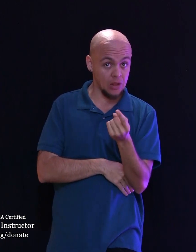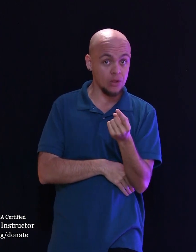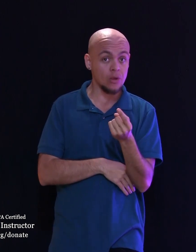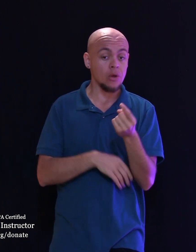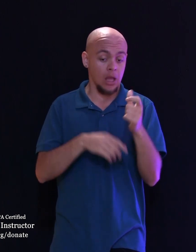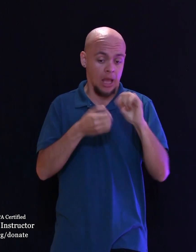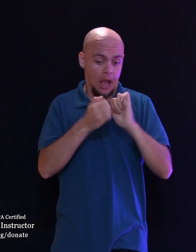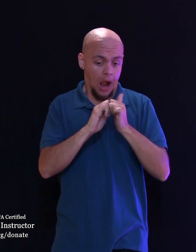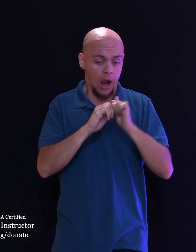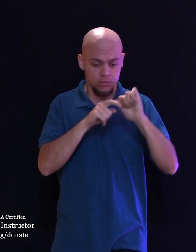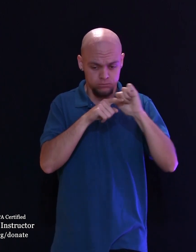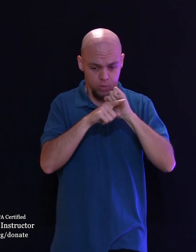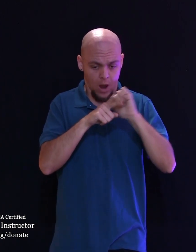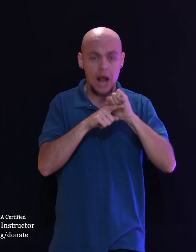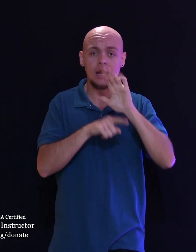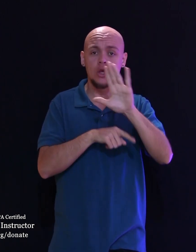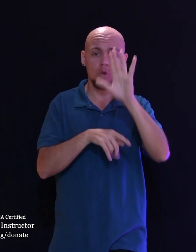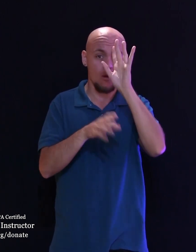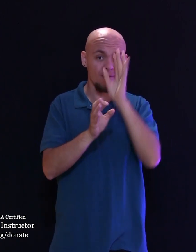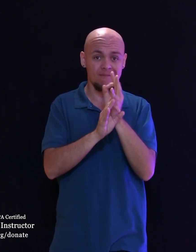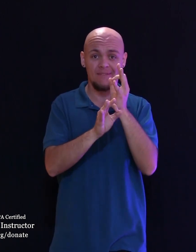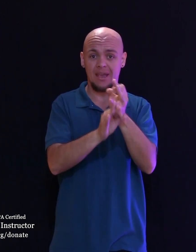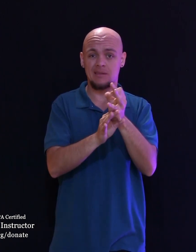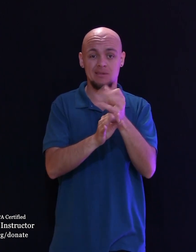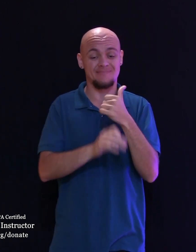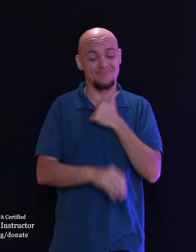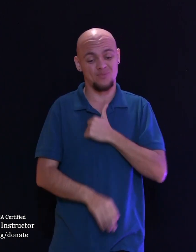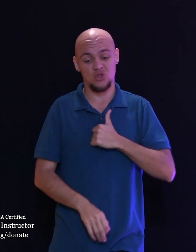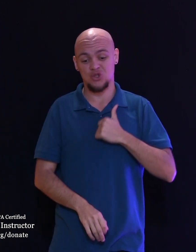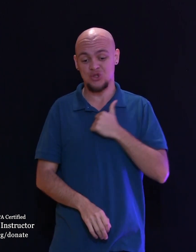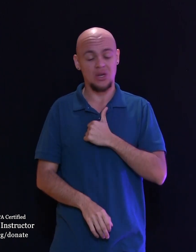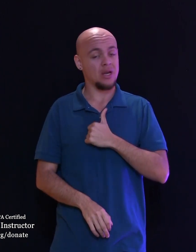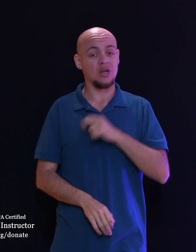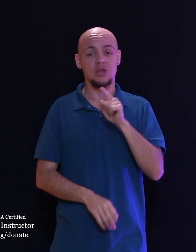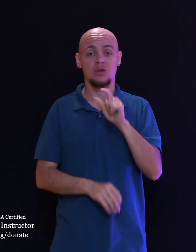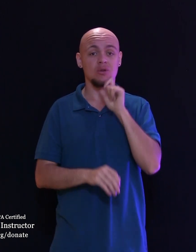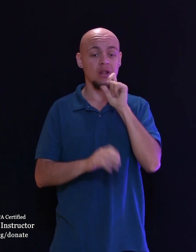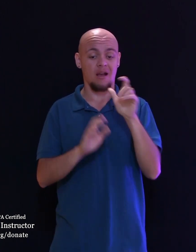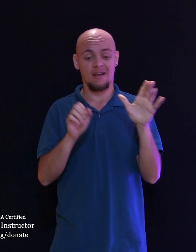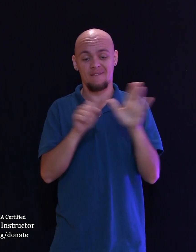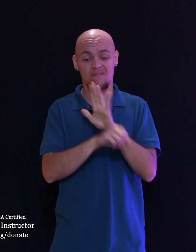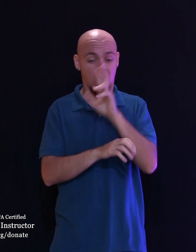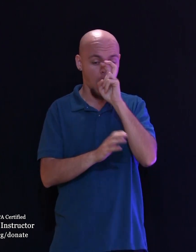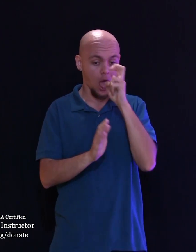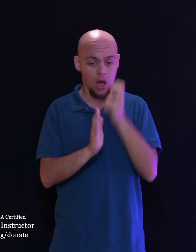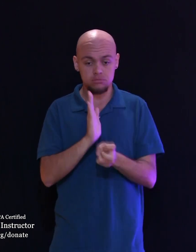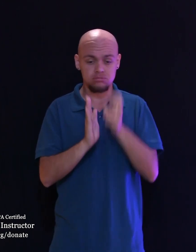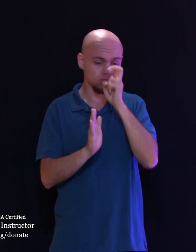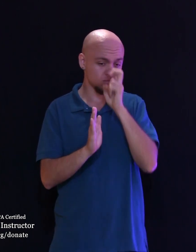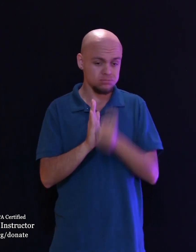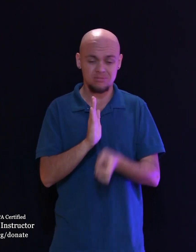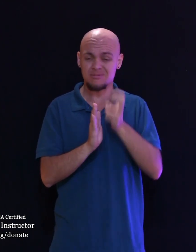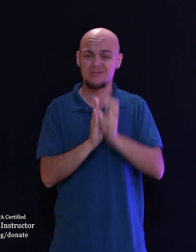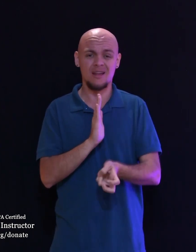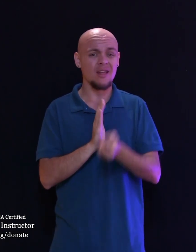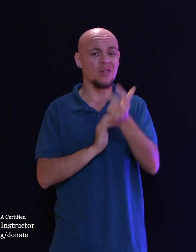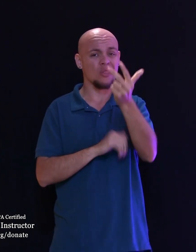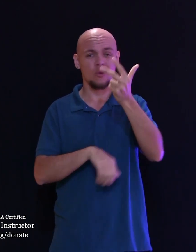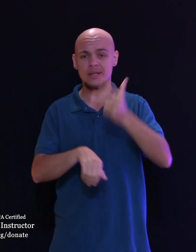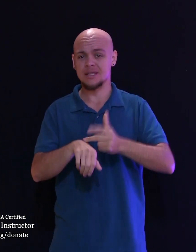how to practice your faith? I'm sorry. You didn't completely immerse them 3 times like you're supposed